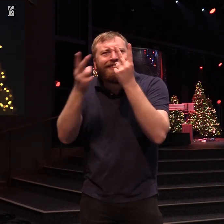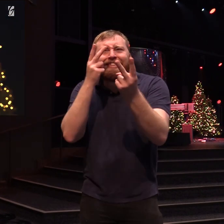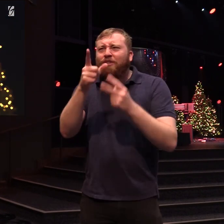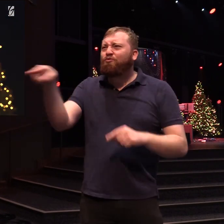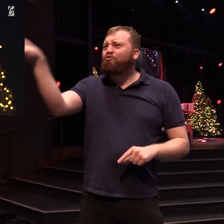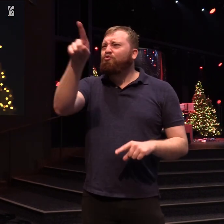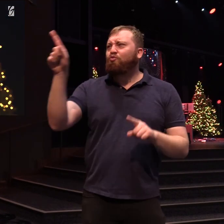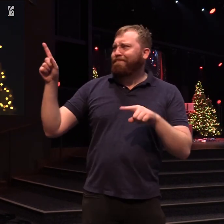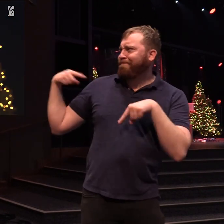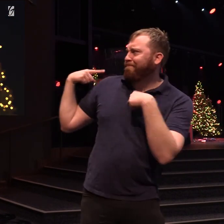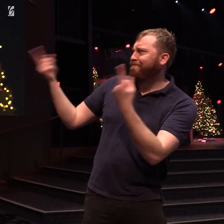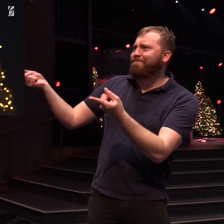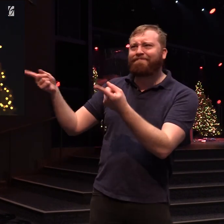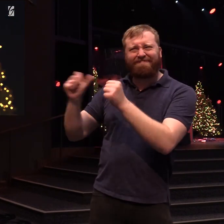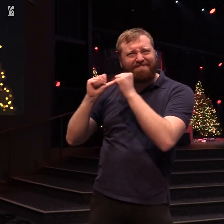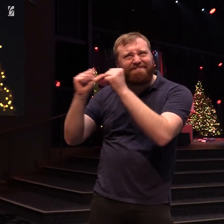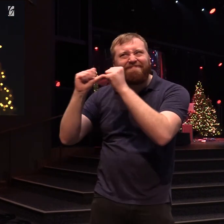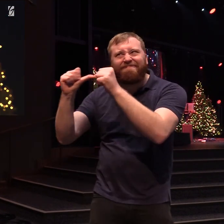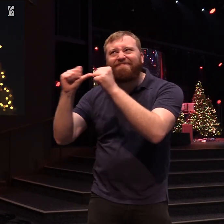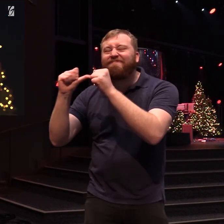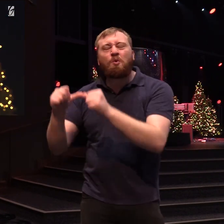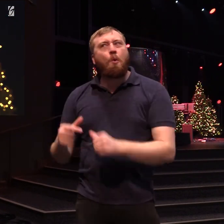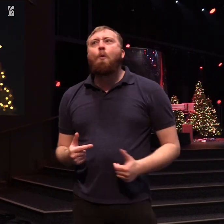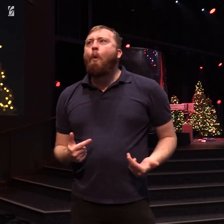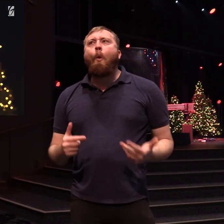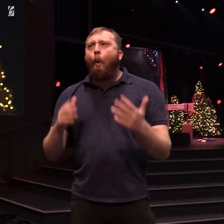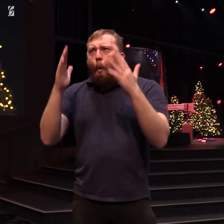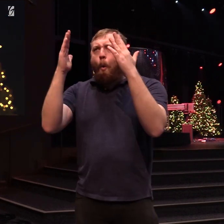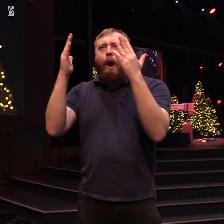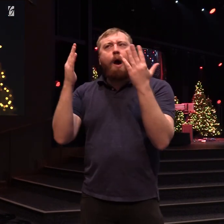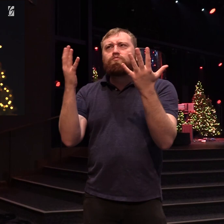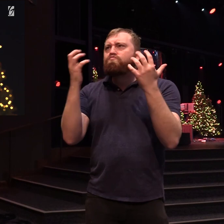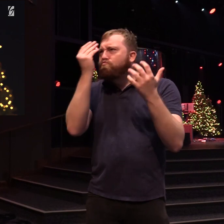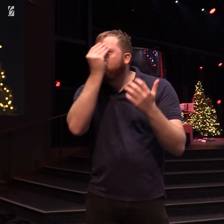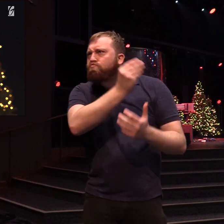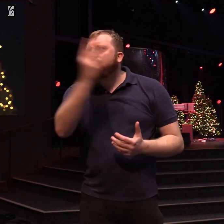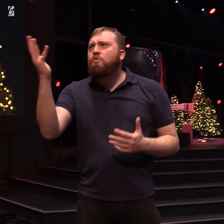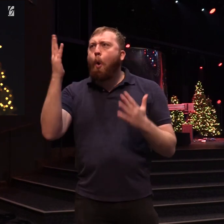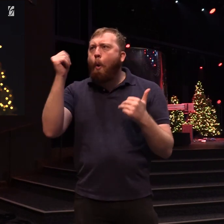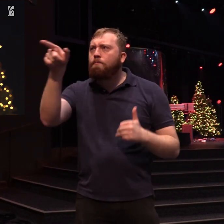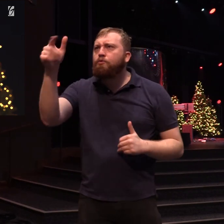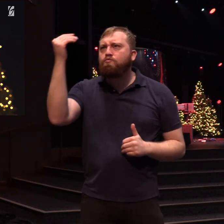done, it's just, I hope you know that I love you,